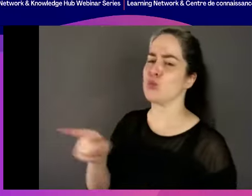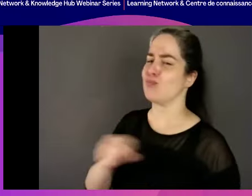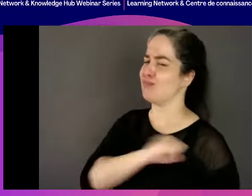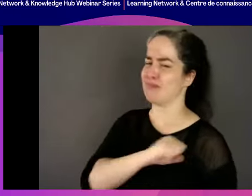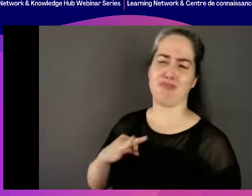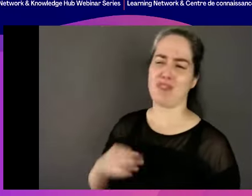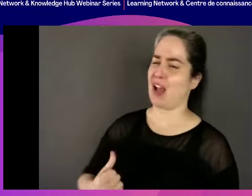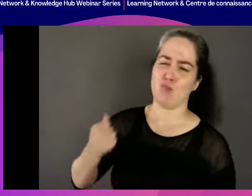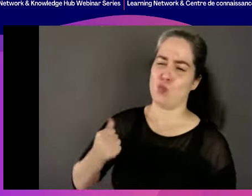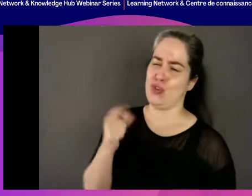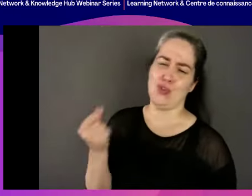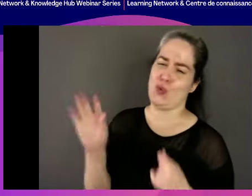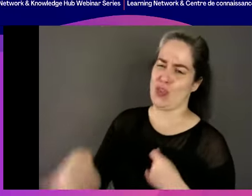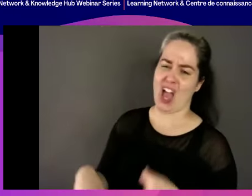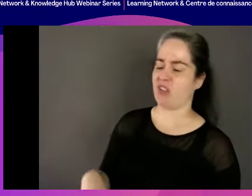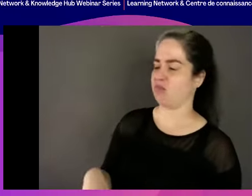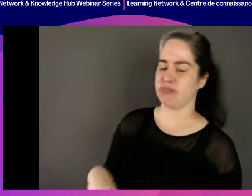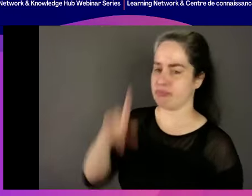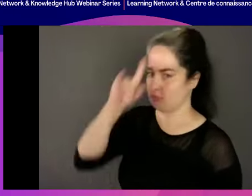when they tried to tell somebody.